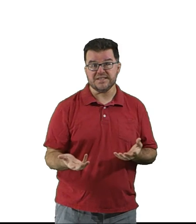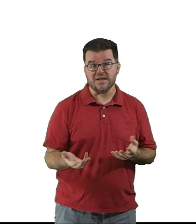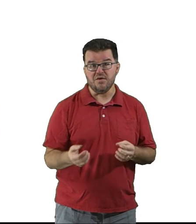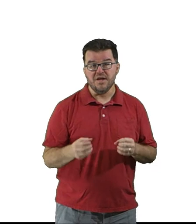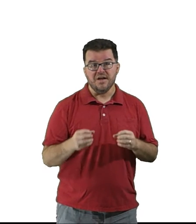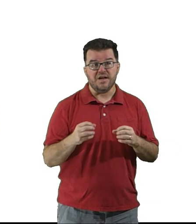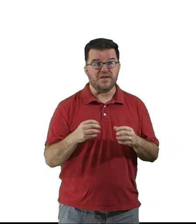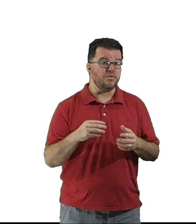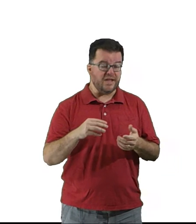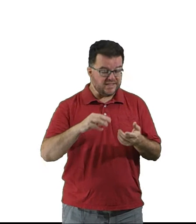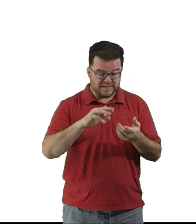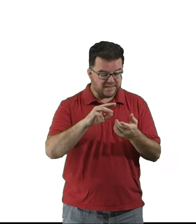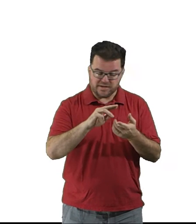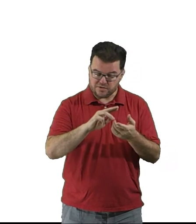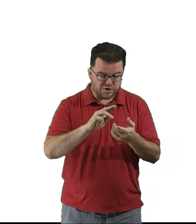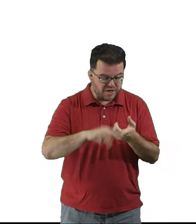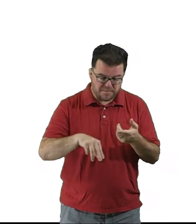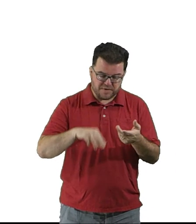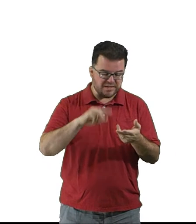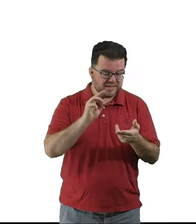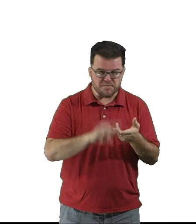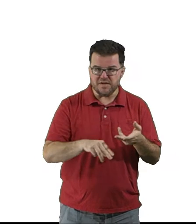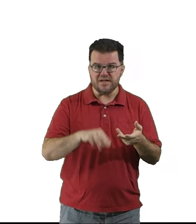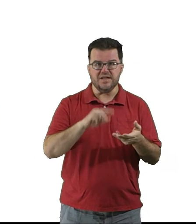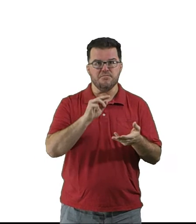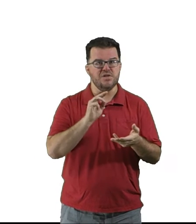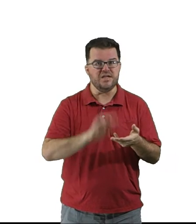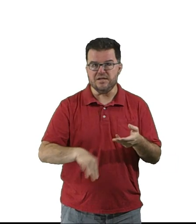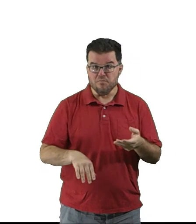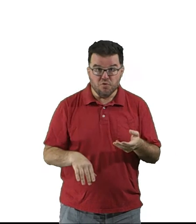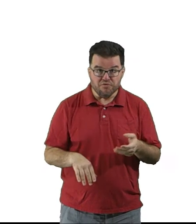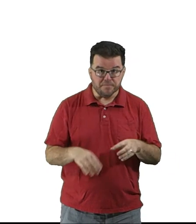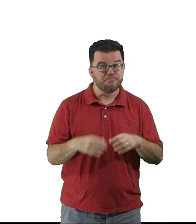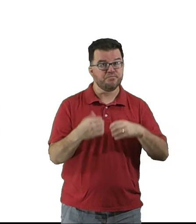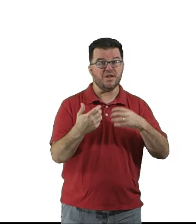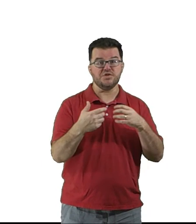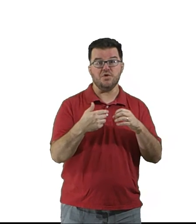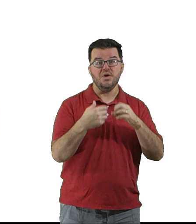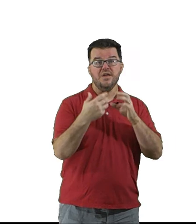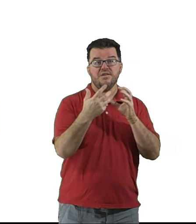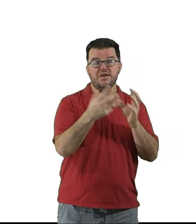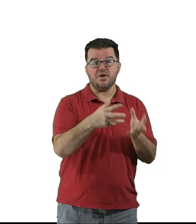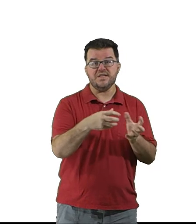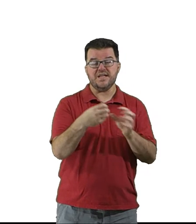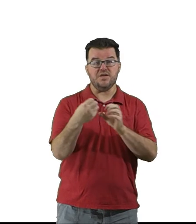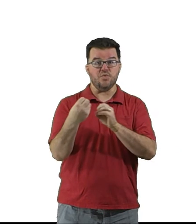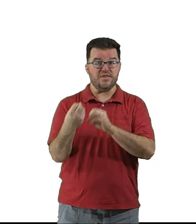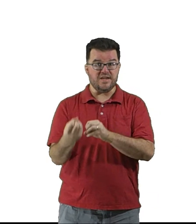cell that relate to the cell's shape and stability and ability to move. And so they're contained